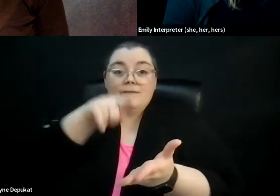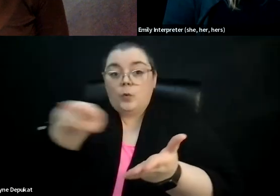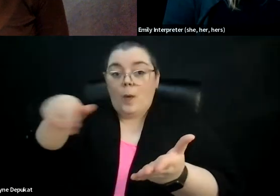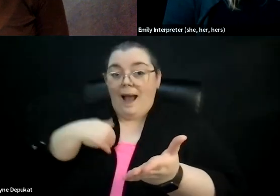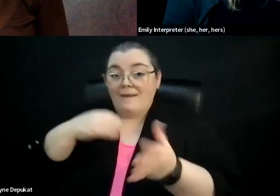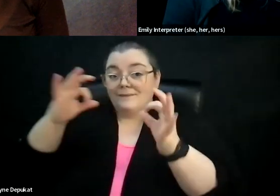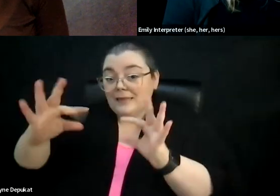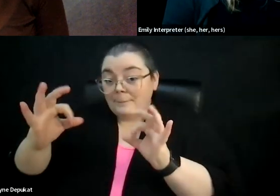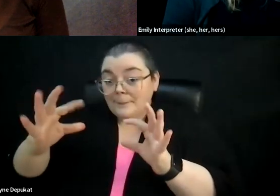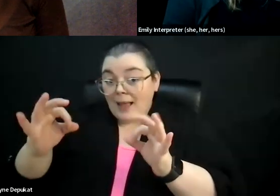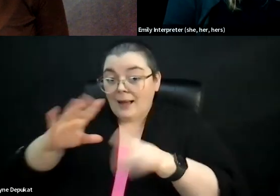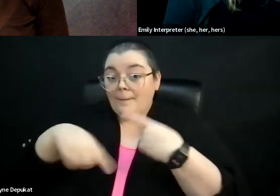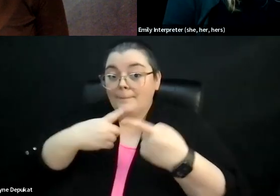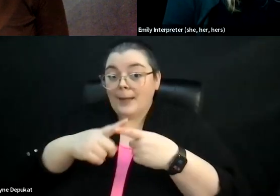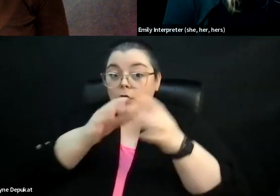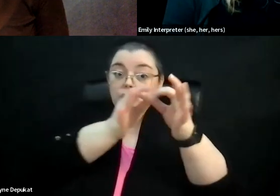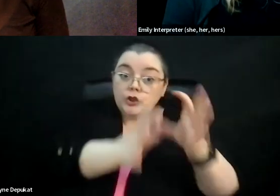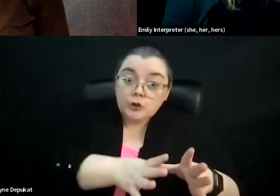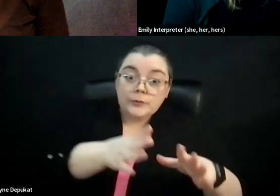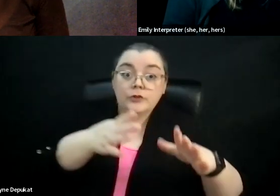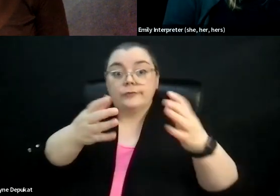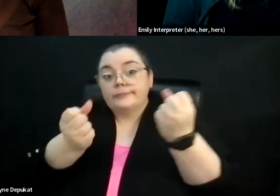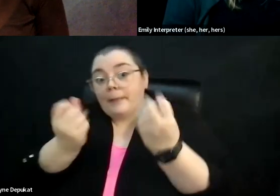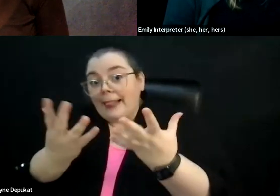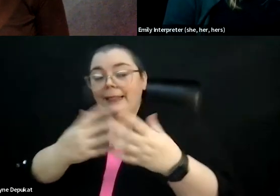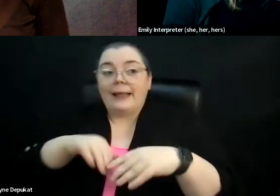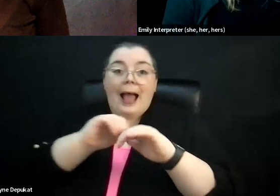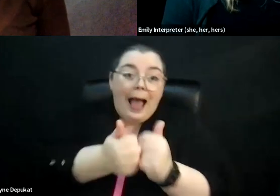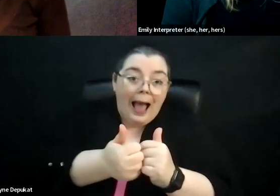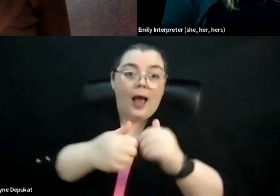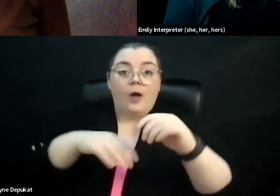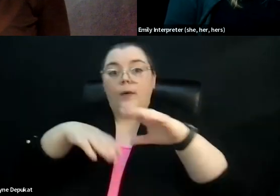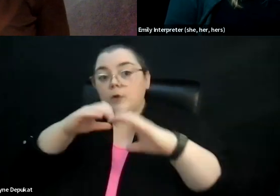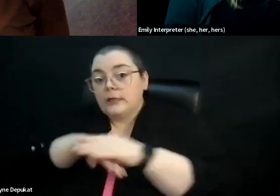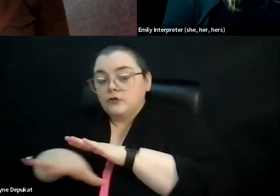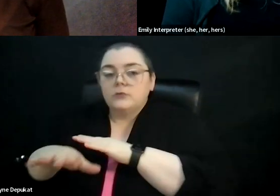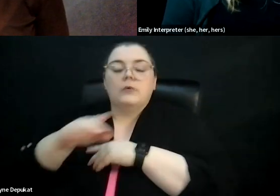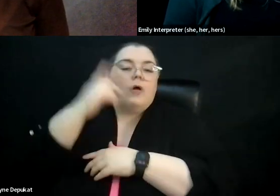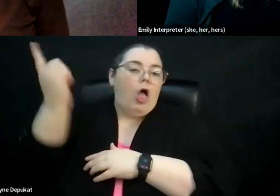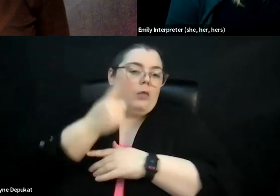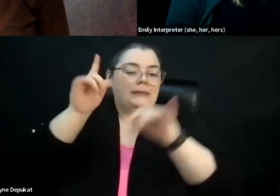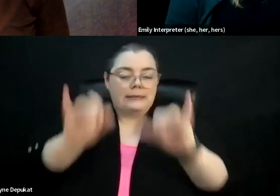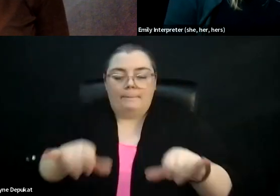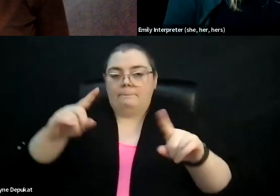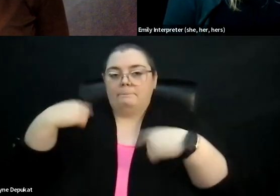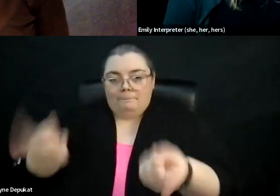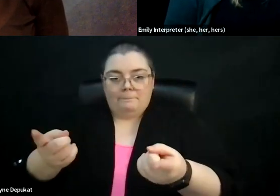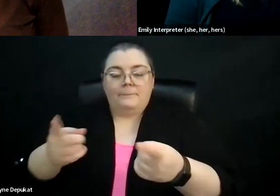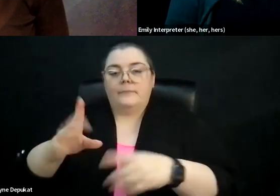So committee members, if you have any feedback in regards to the interpreting setup, how many we have, the communication access,